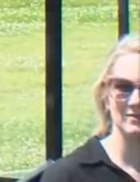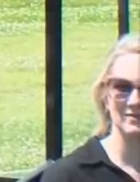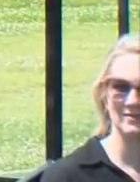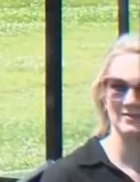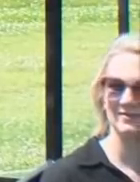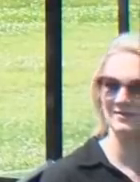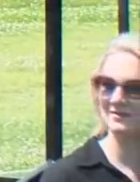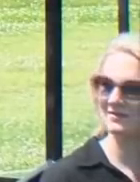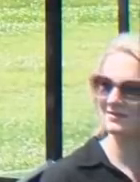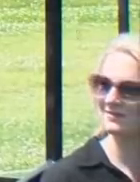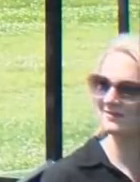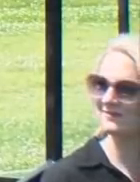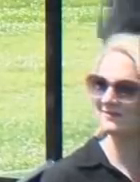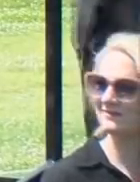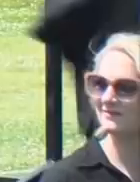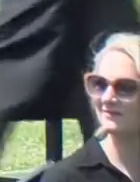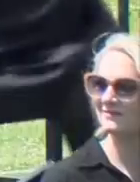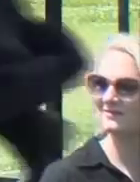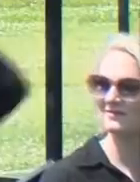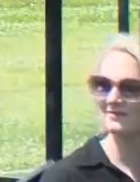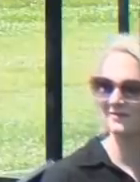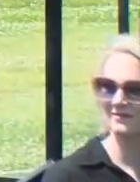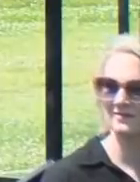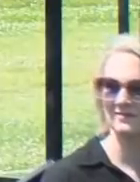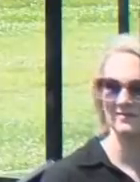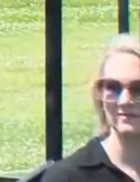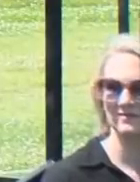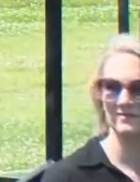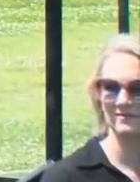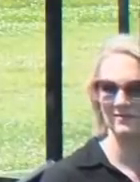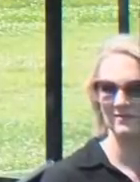Axel Chavez Contreras,